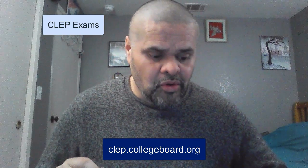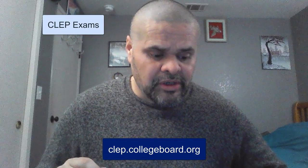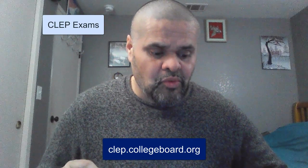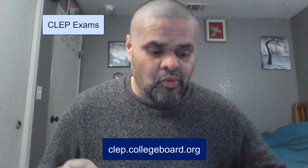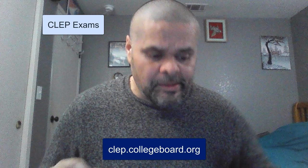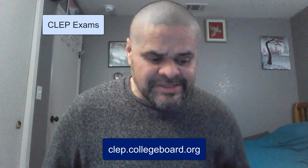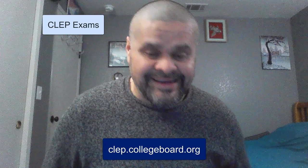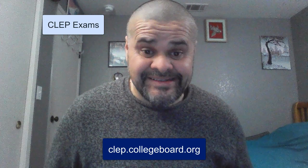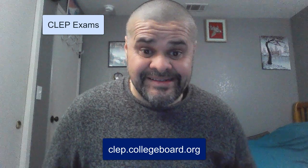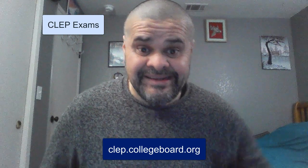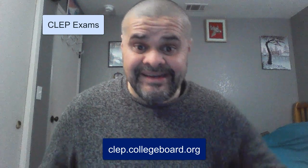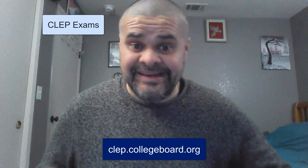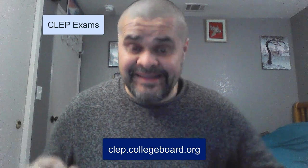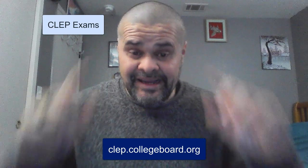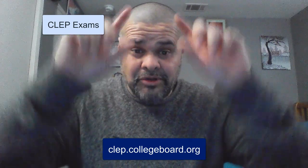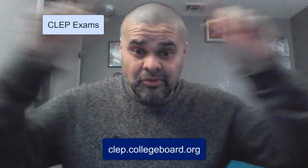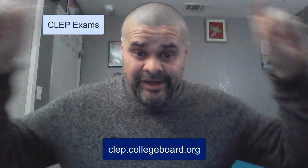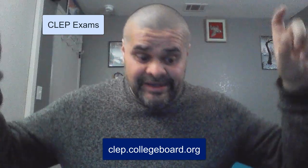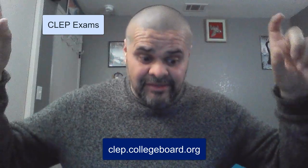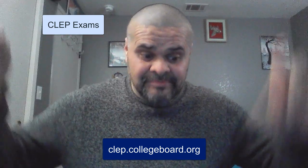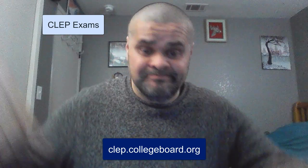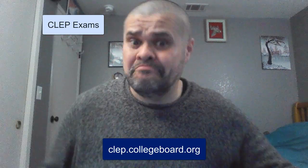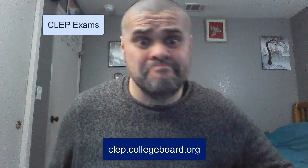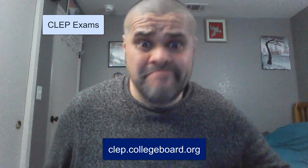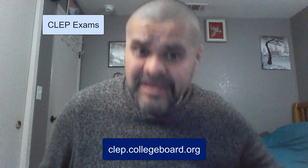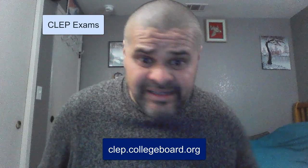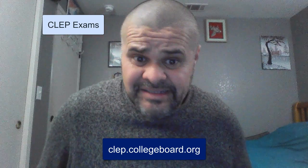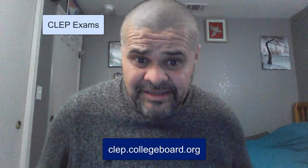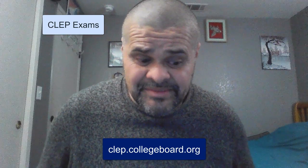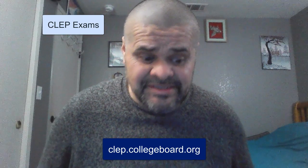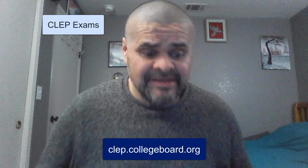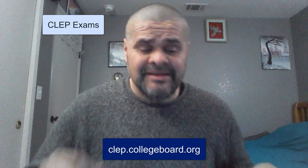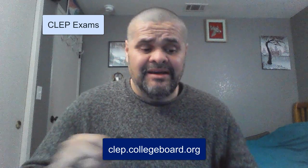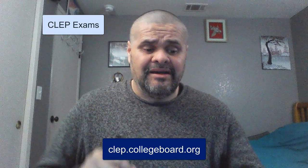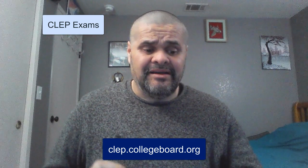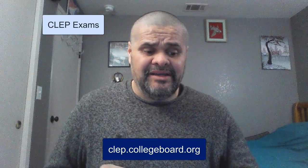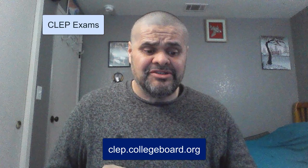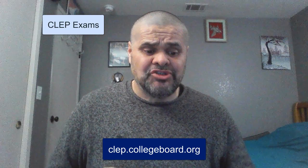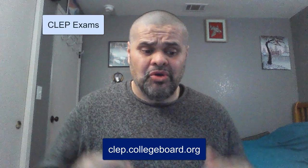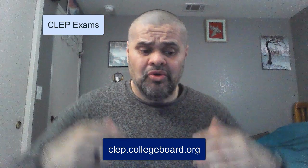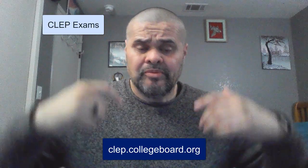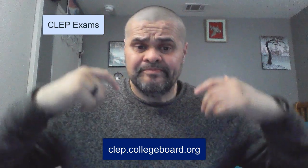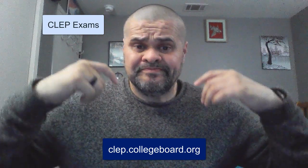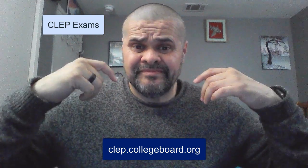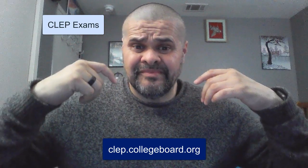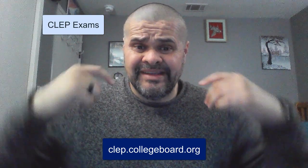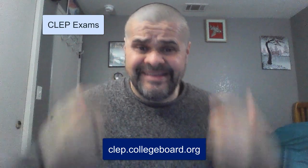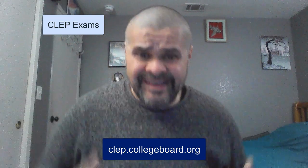clep.collegeboard.org website. And again, I'm going to write it down many a times. And so,